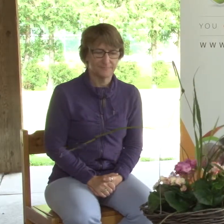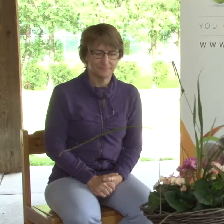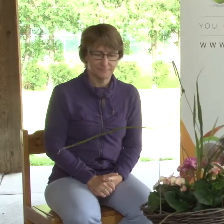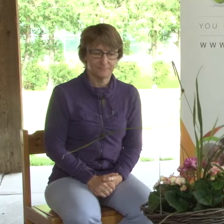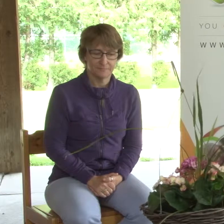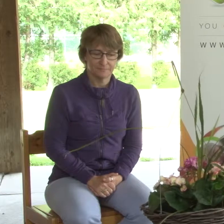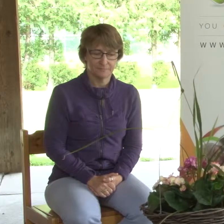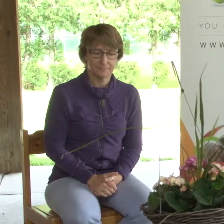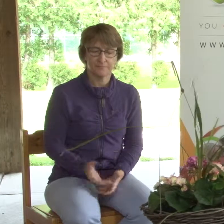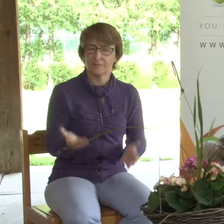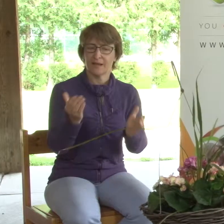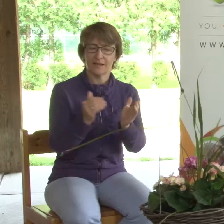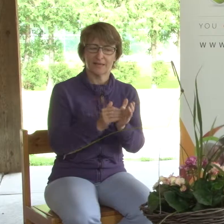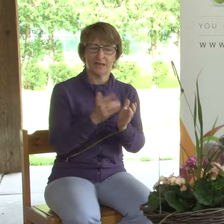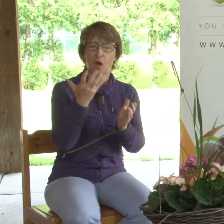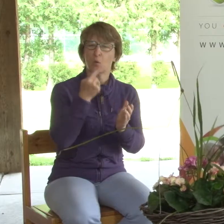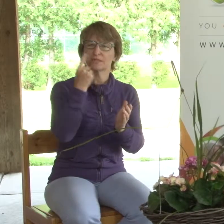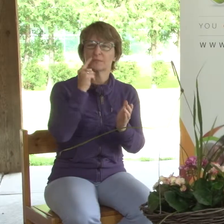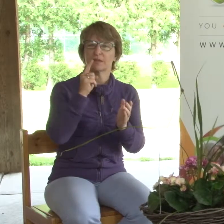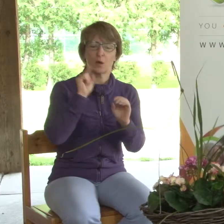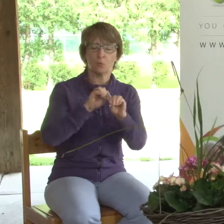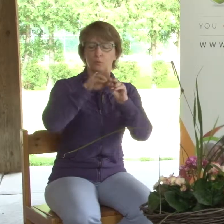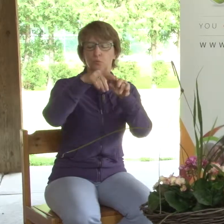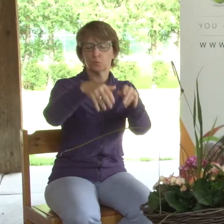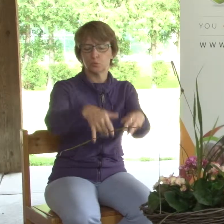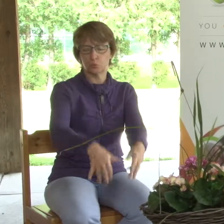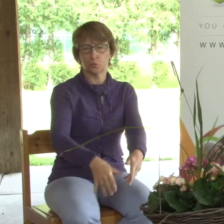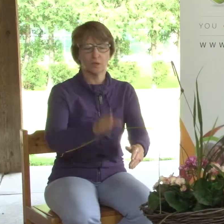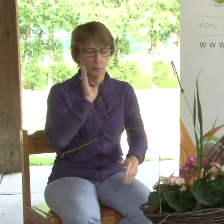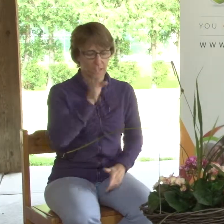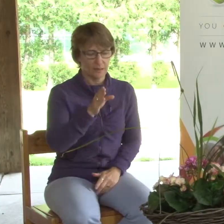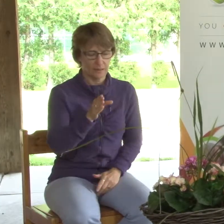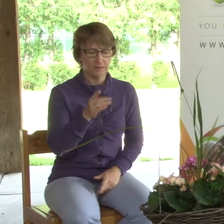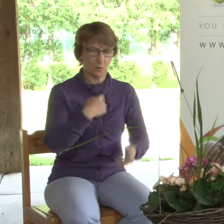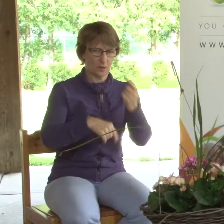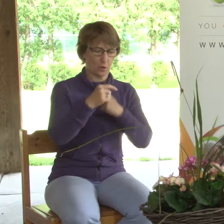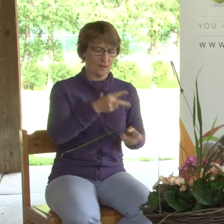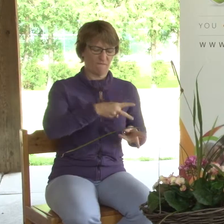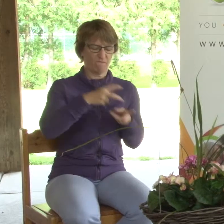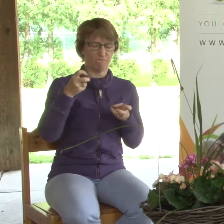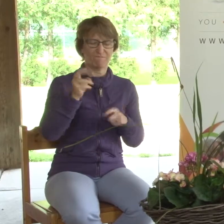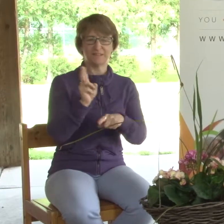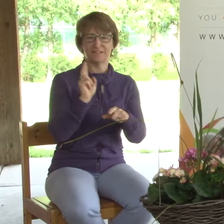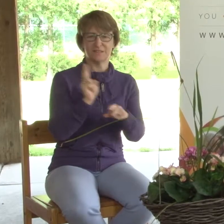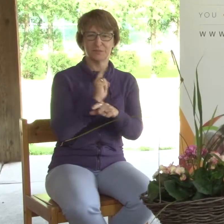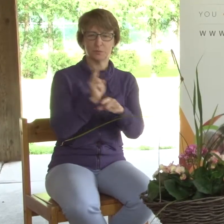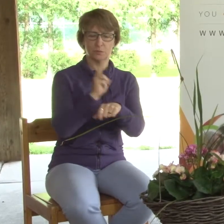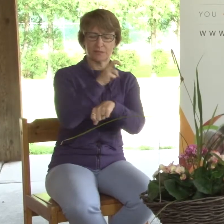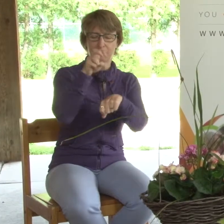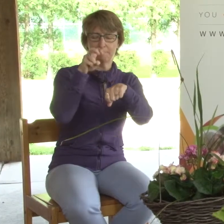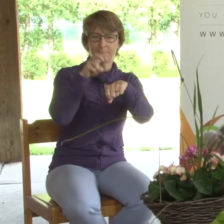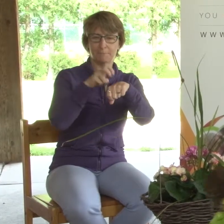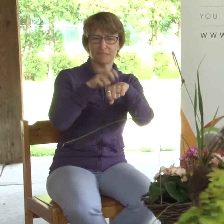And again, I'm going to want something that cascades down. So, going back and using the potato